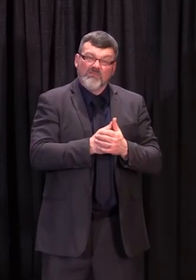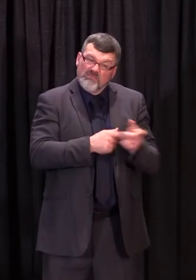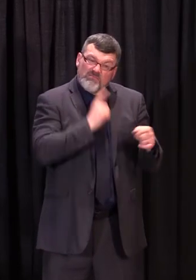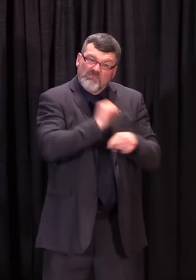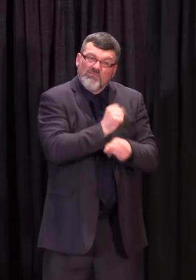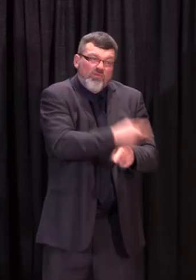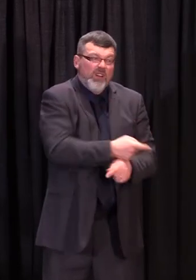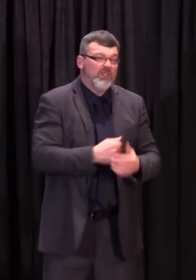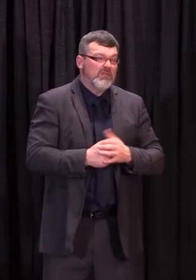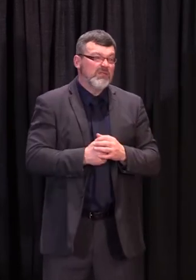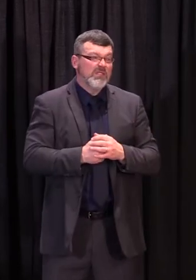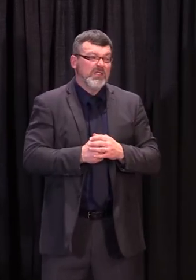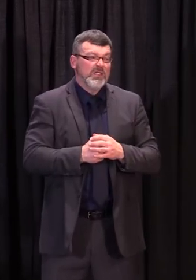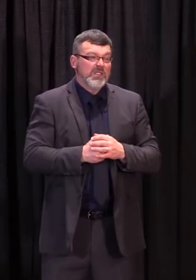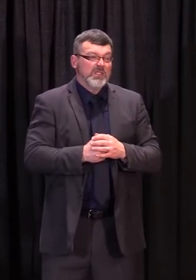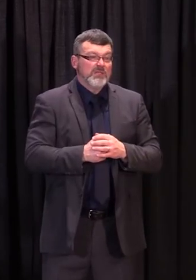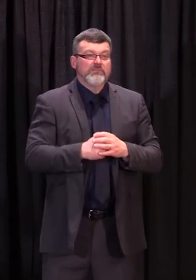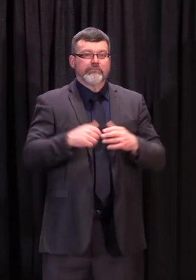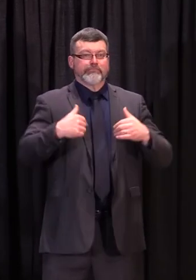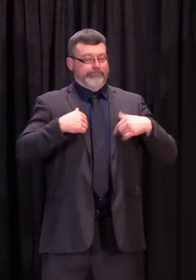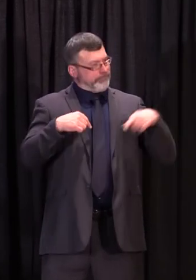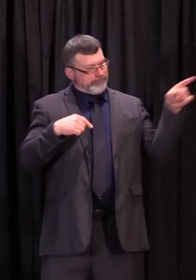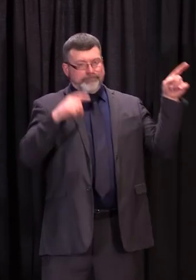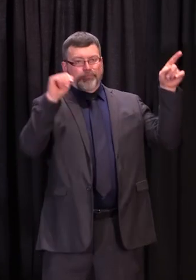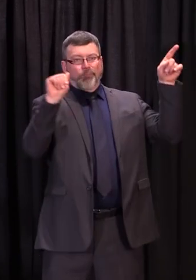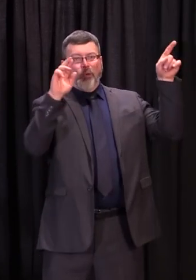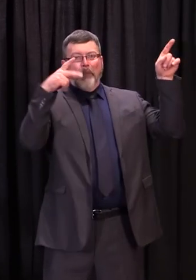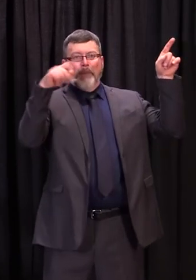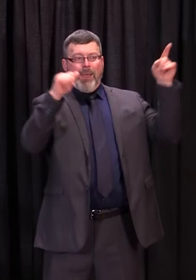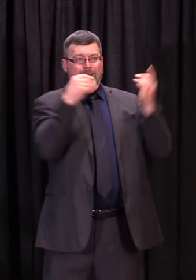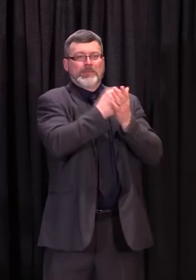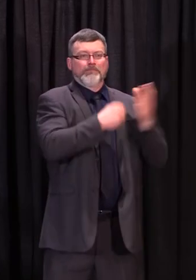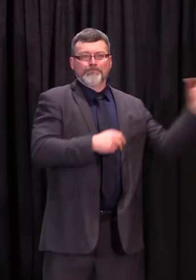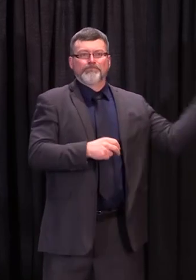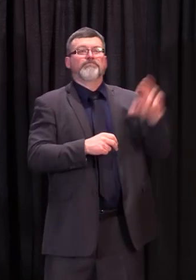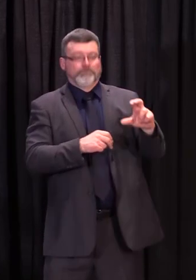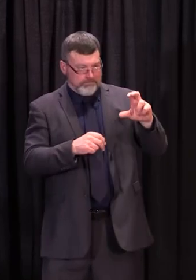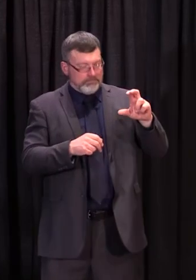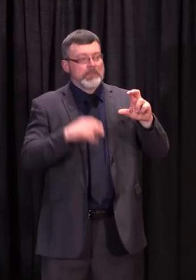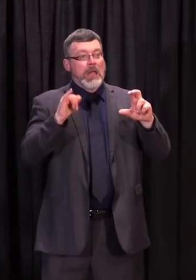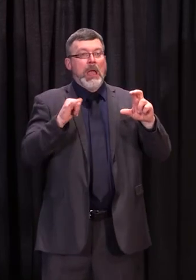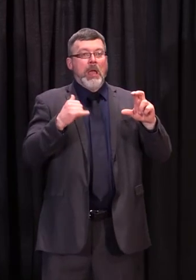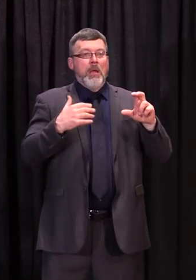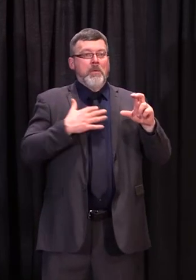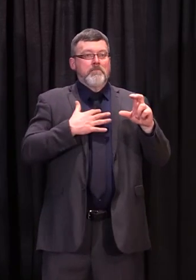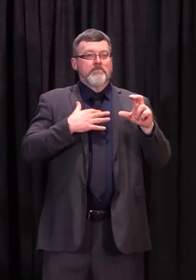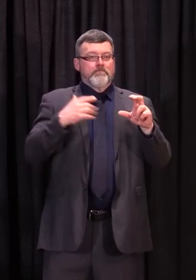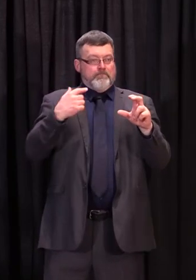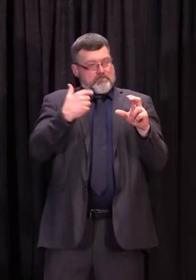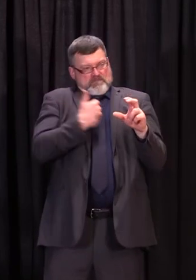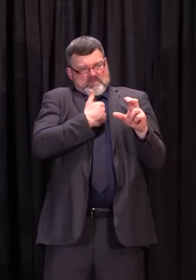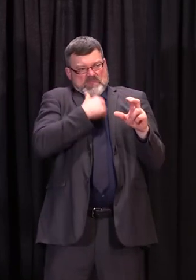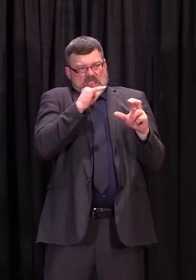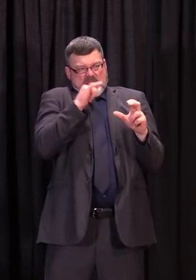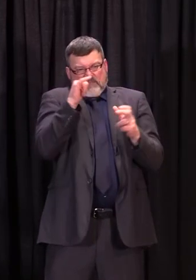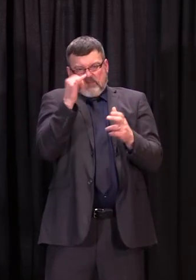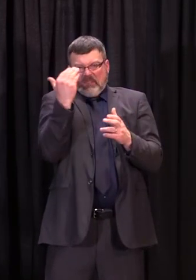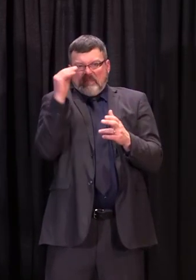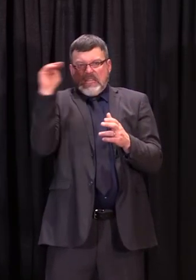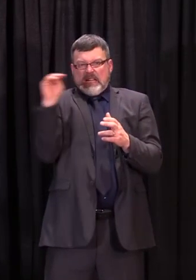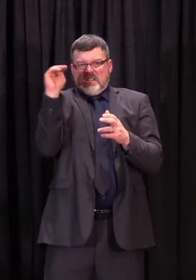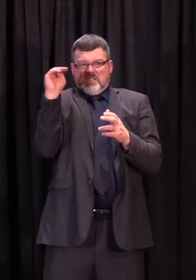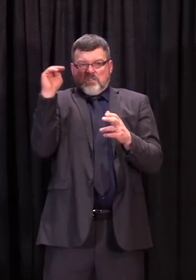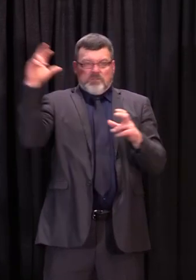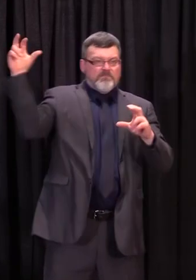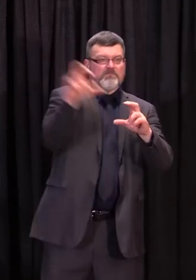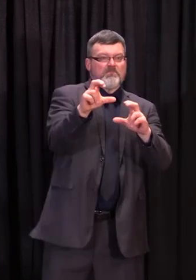funds. Between BAA and this budget, I propose $15 million to encourage the construction of